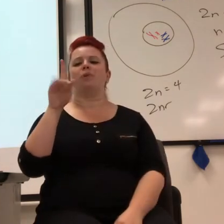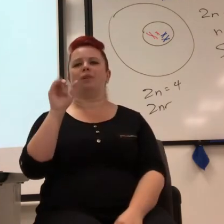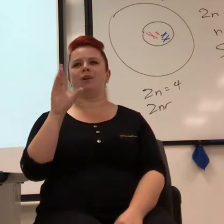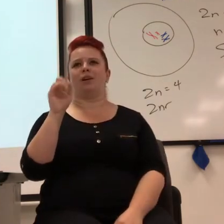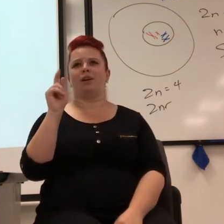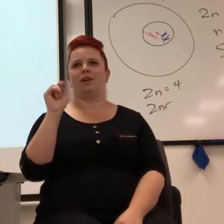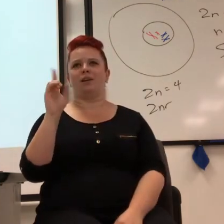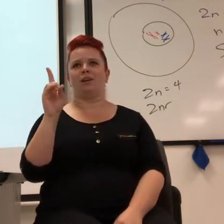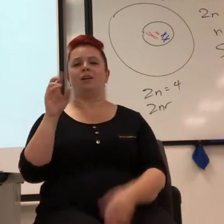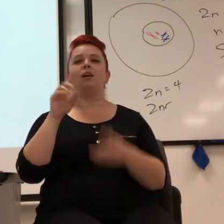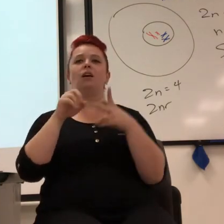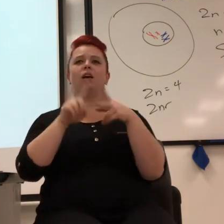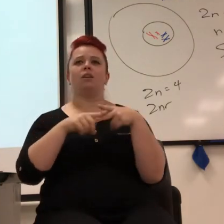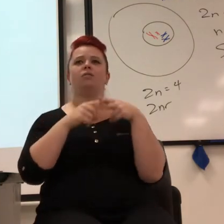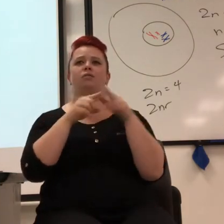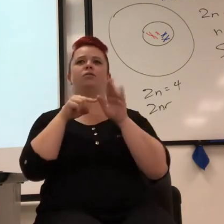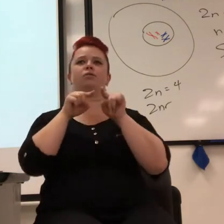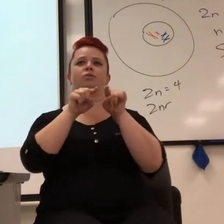cell division even begins.